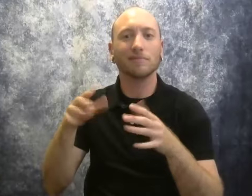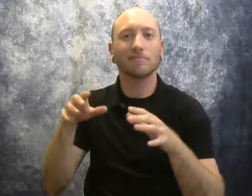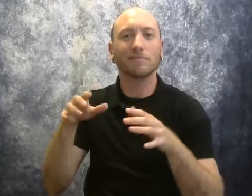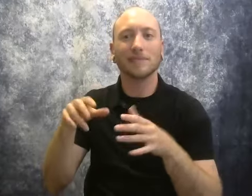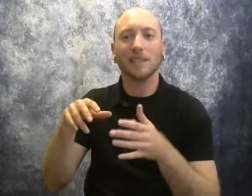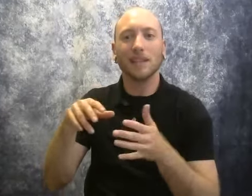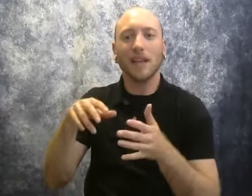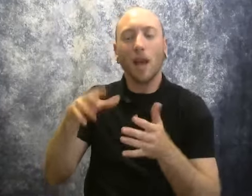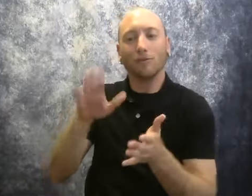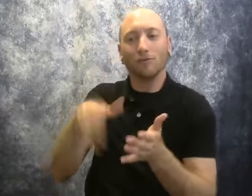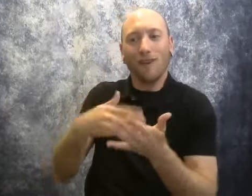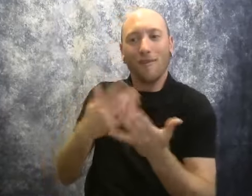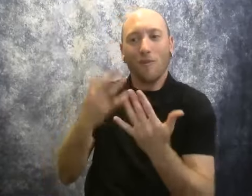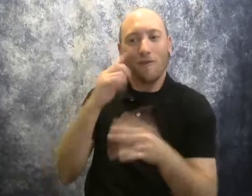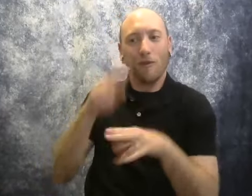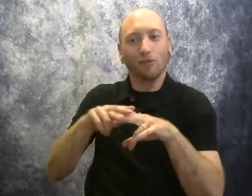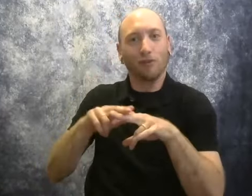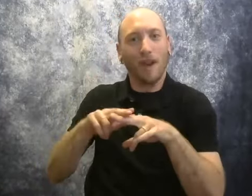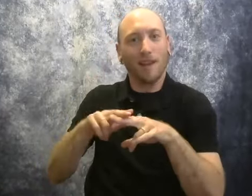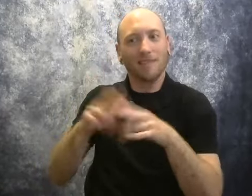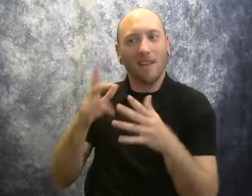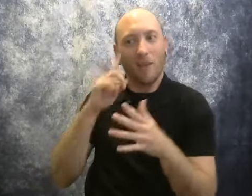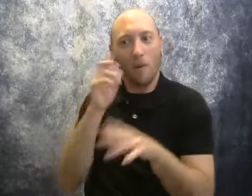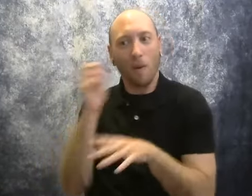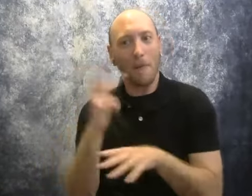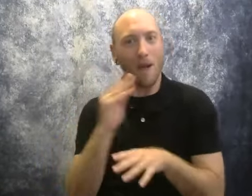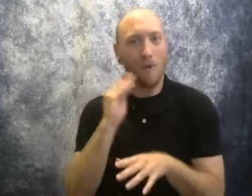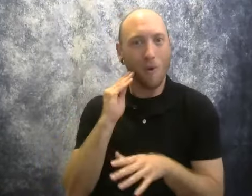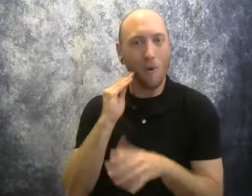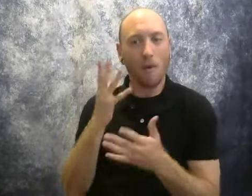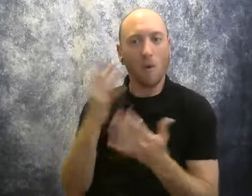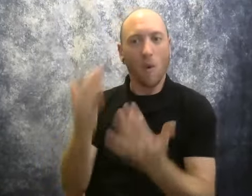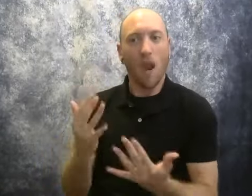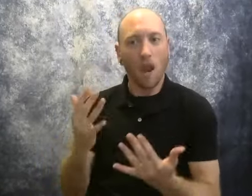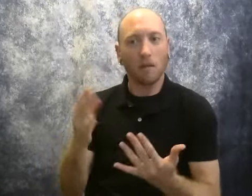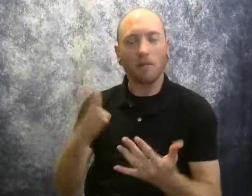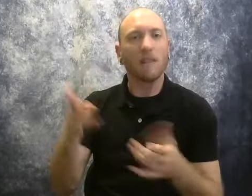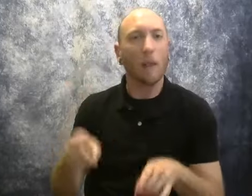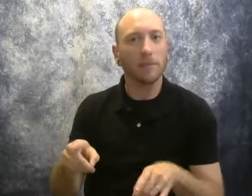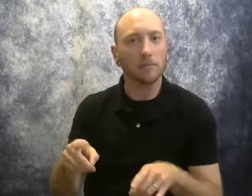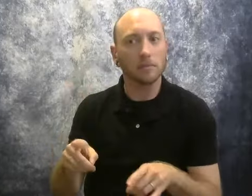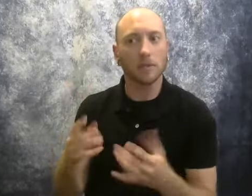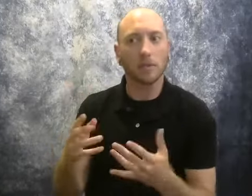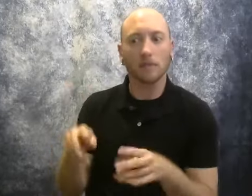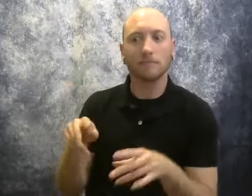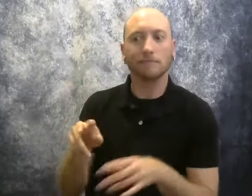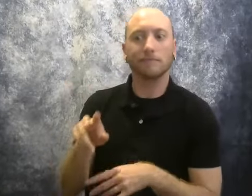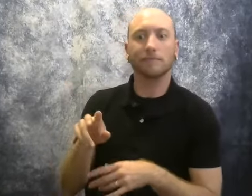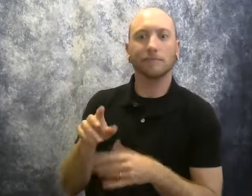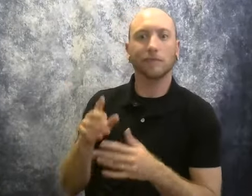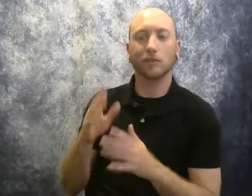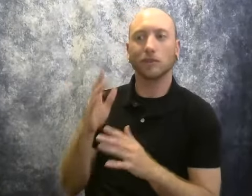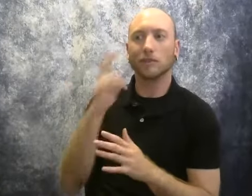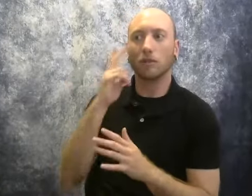we'd stand there in the probably the hope that it would stop and take us home or take us back to where we knew. And it never did, of